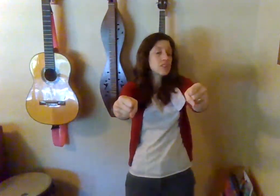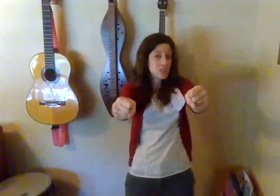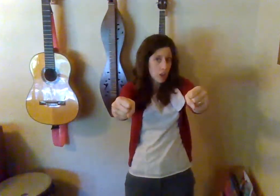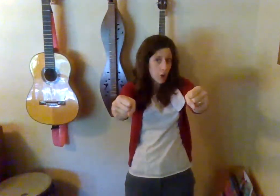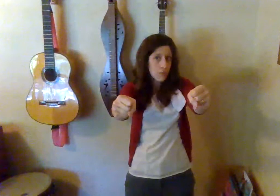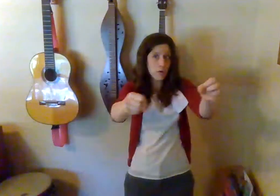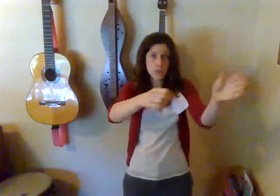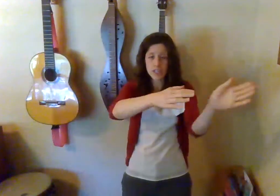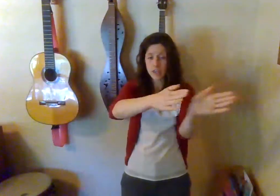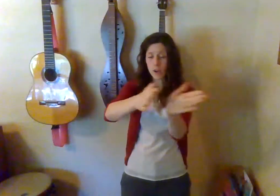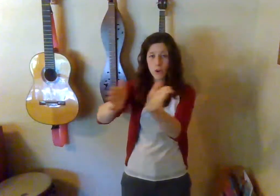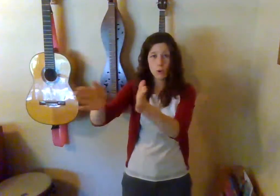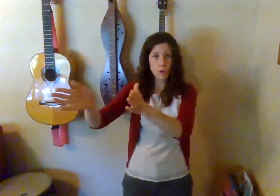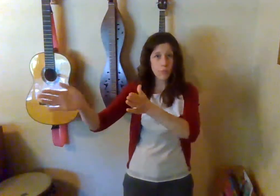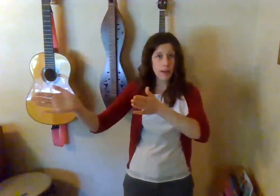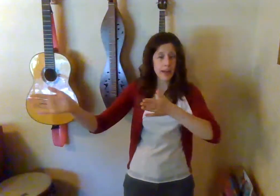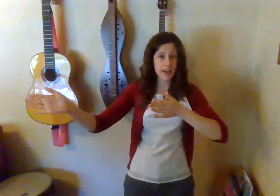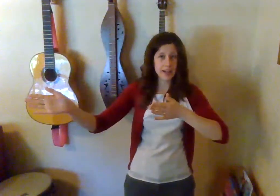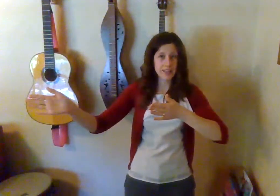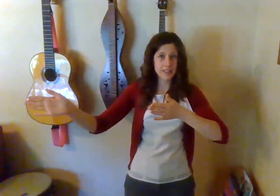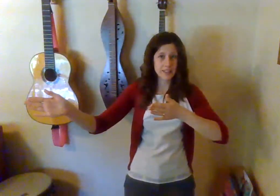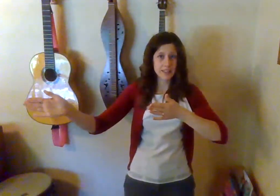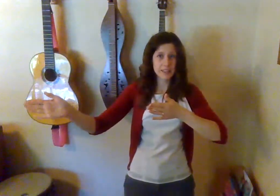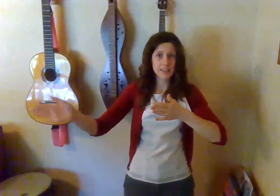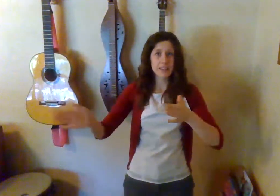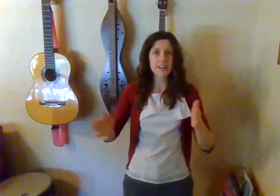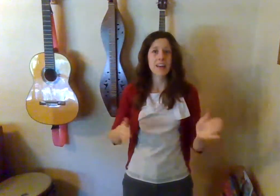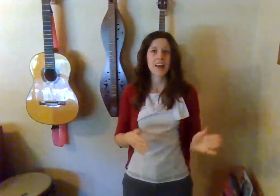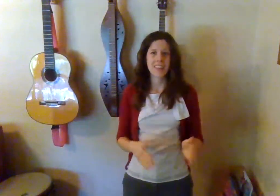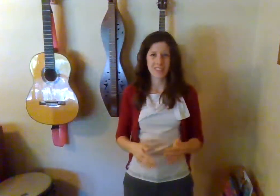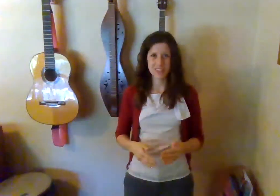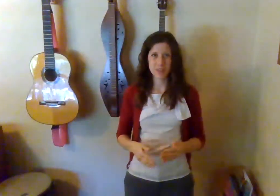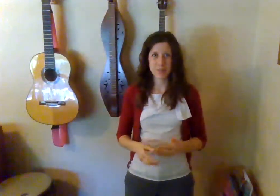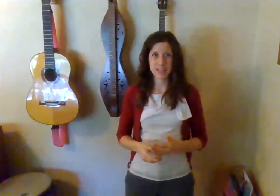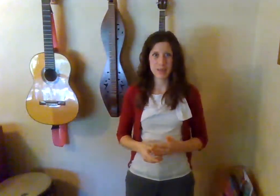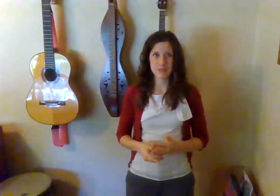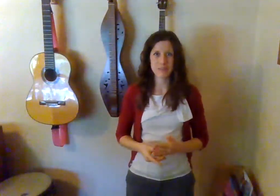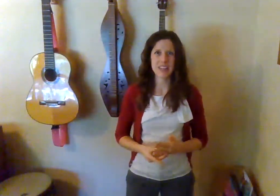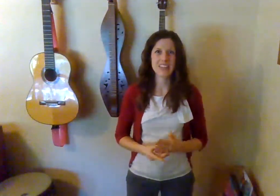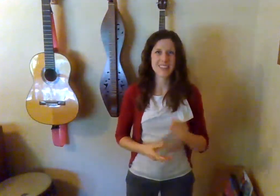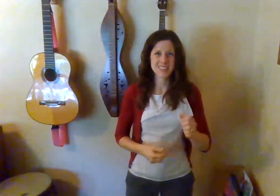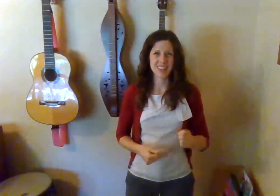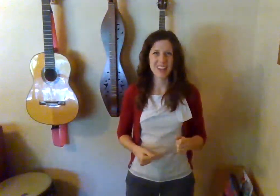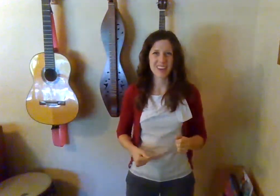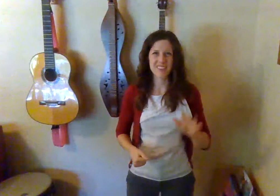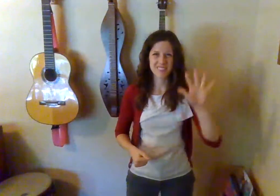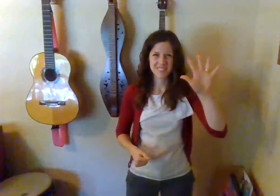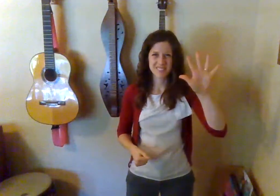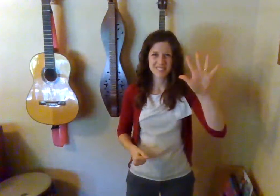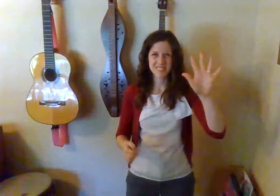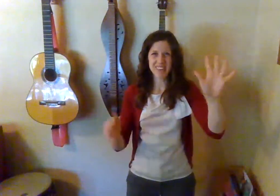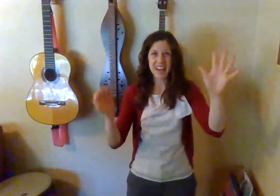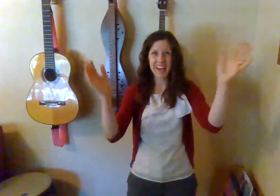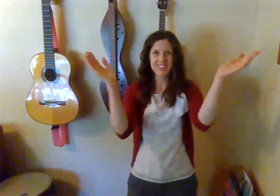Slow motion. Whole pattern. And then we'll do it medium speed. Here we go. Five.